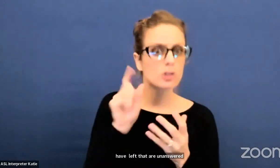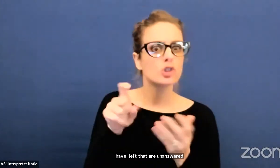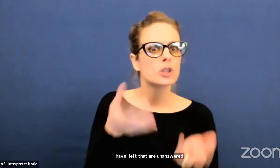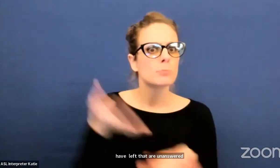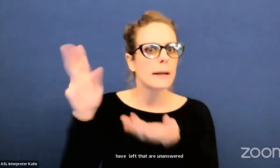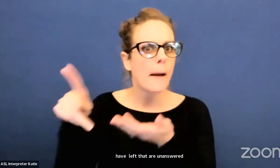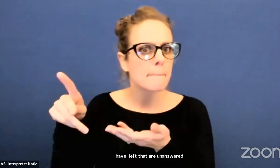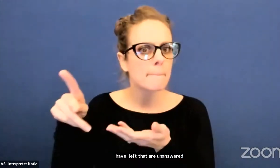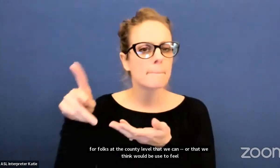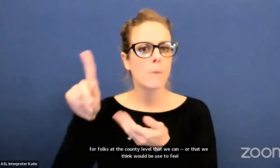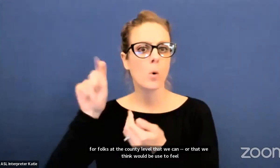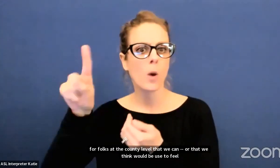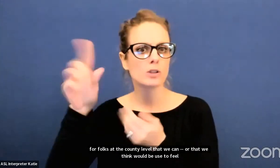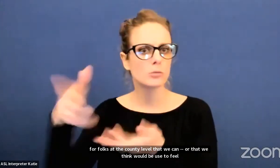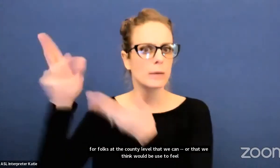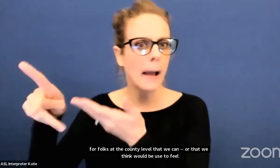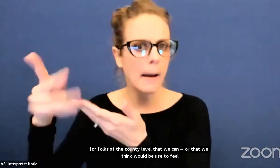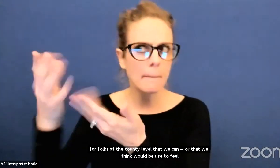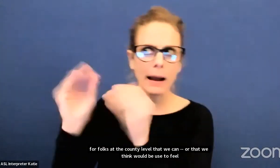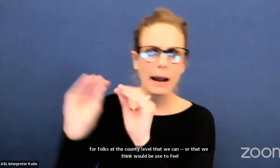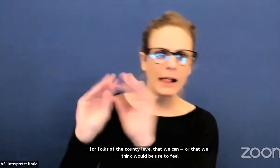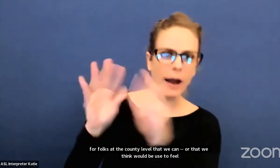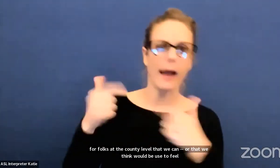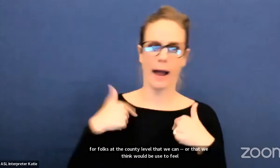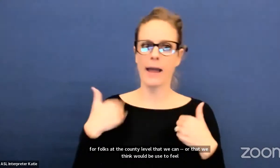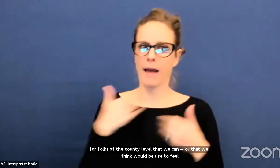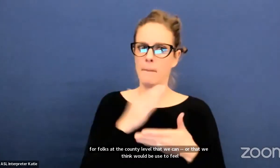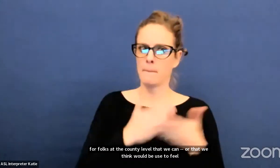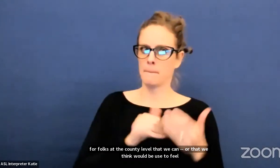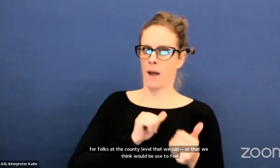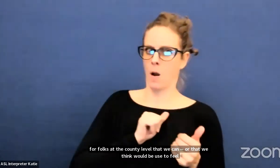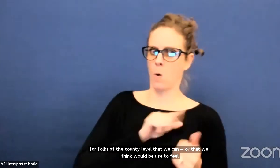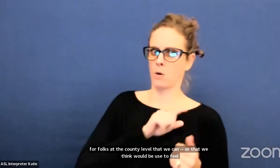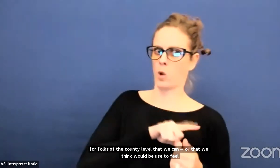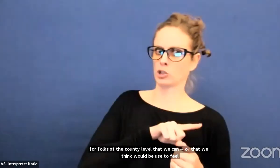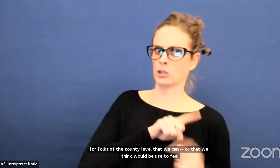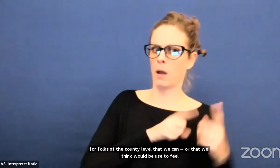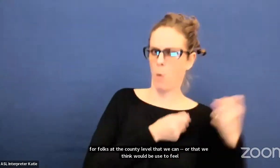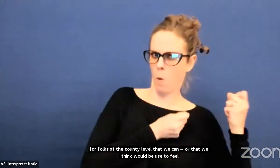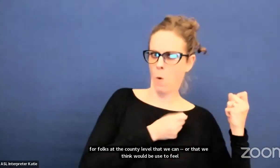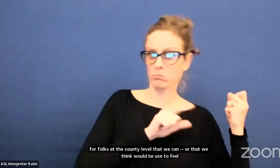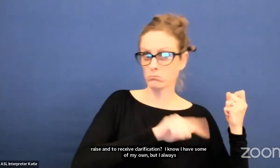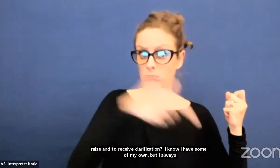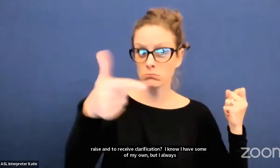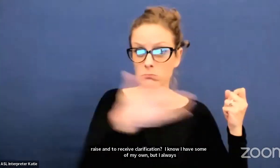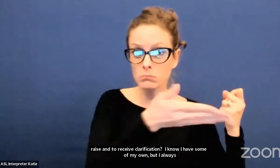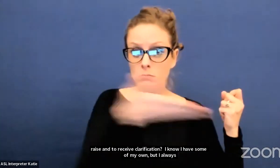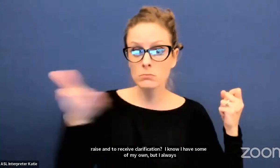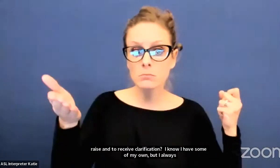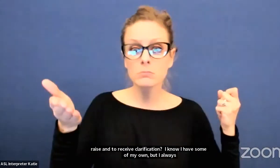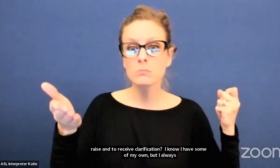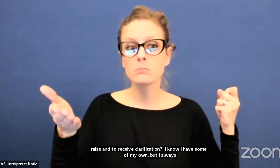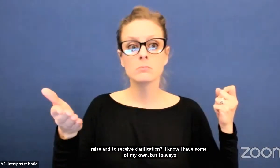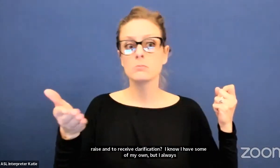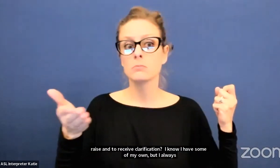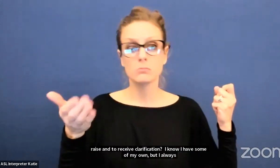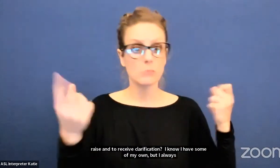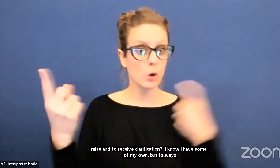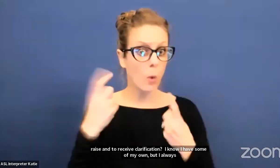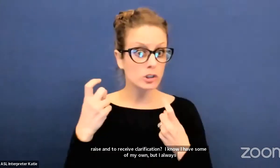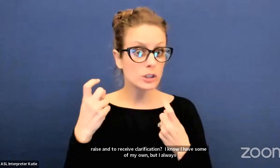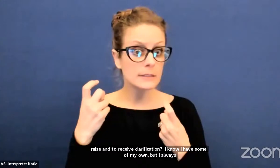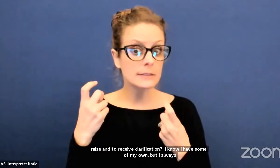and to receive clarification? I know I have some of my own, but I always want to leave space for our participants. But are there any questions that we